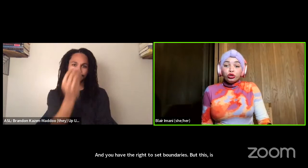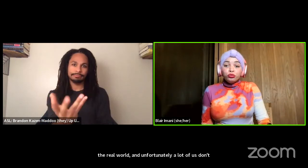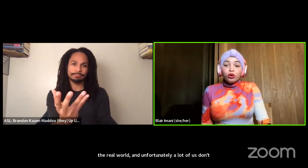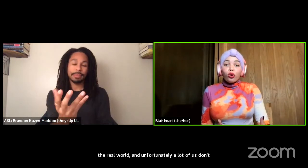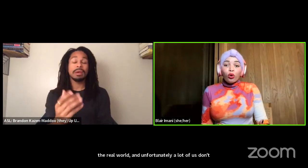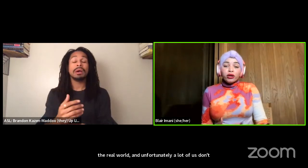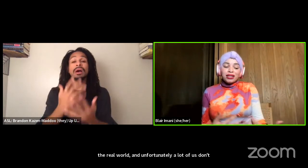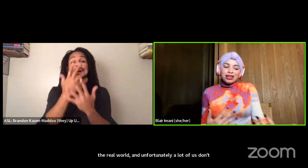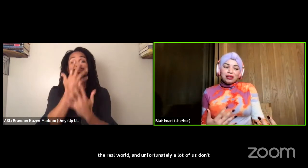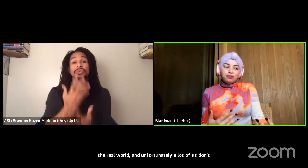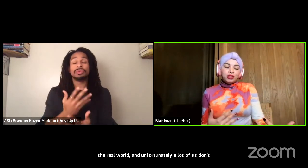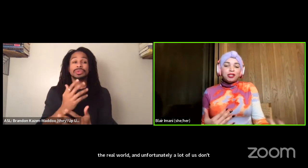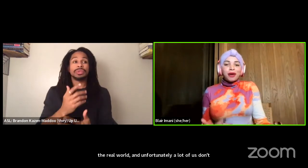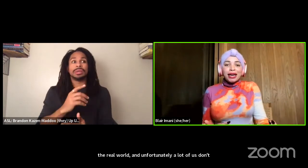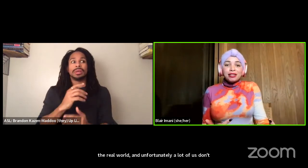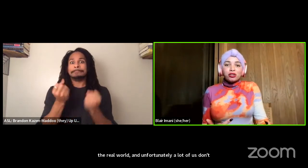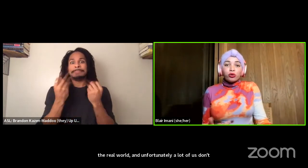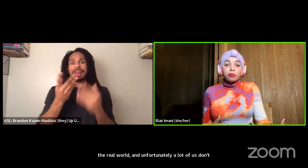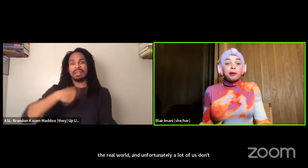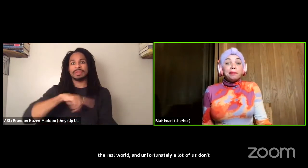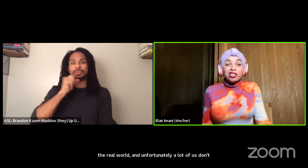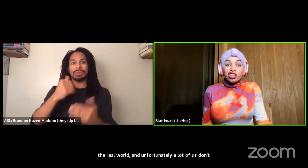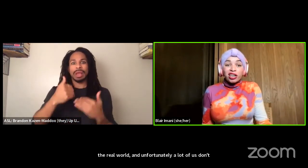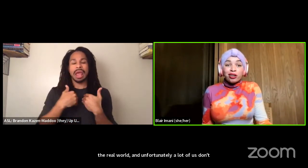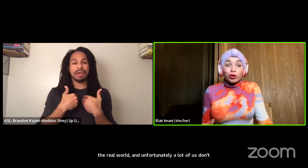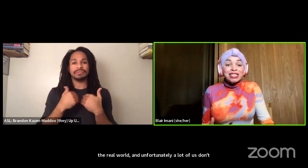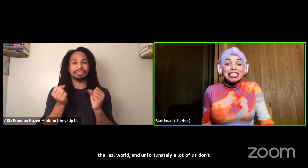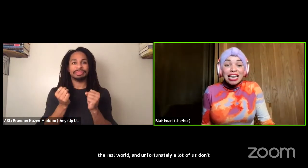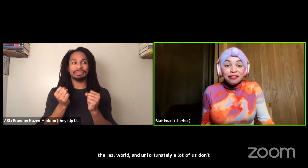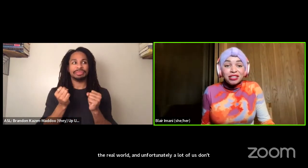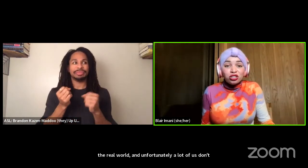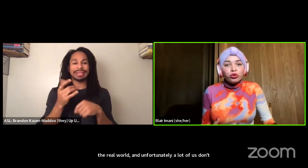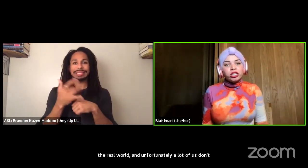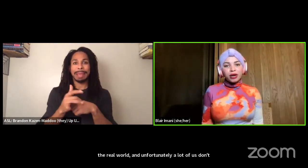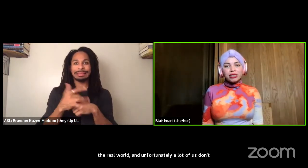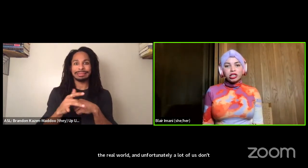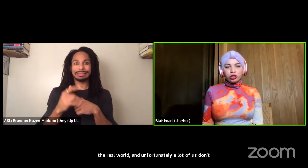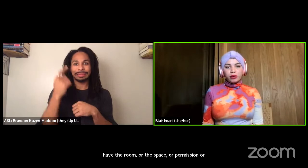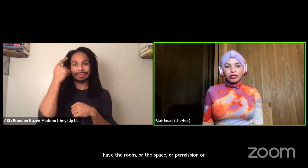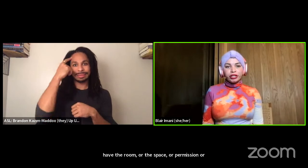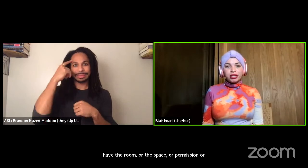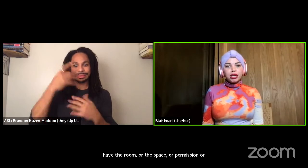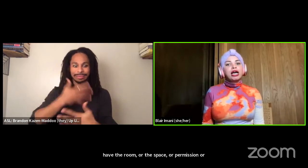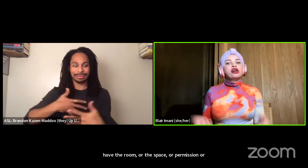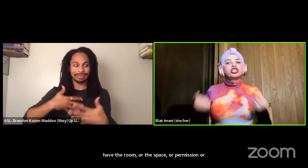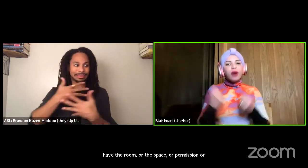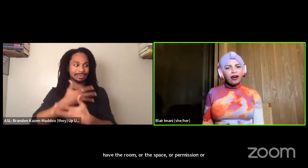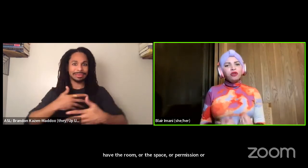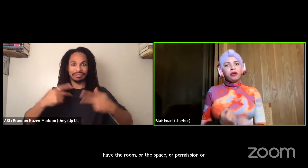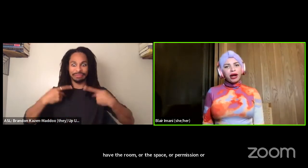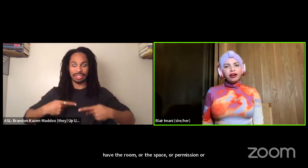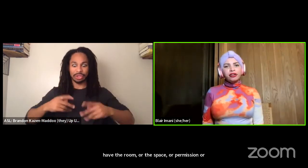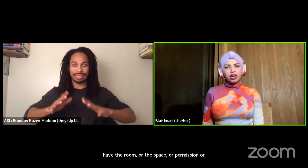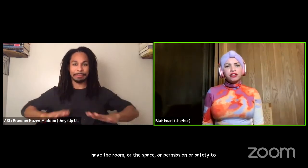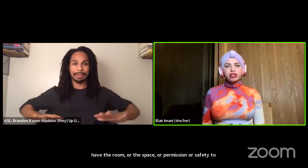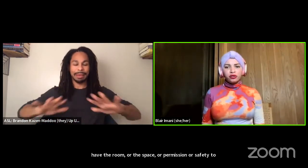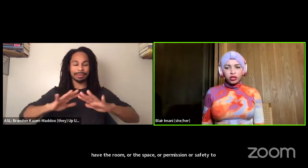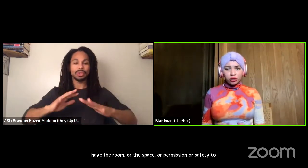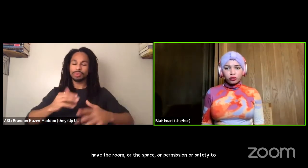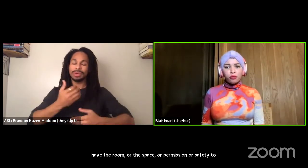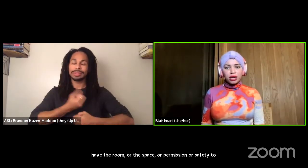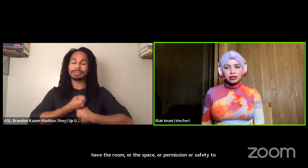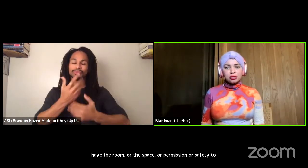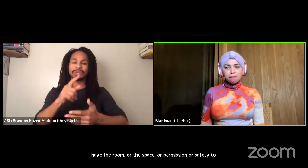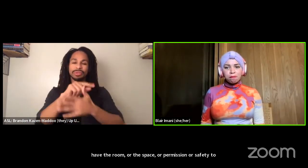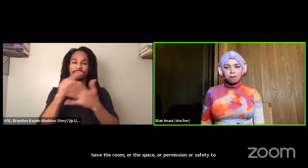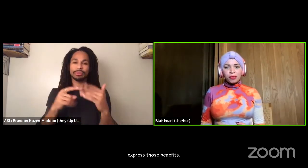the room or the space or permission or safety to express those boundaries. So how do you prepare yourselves